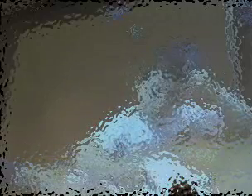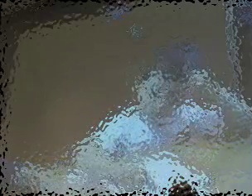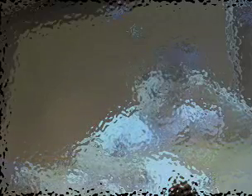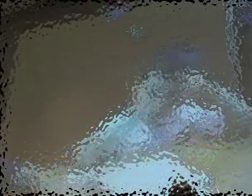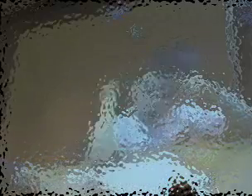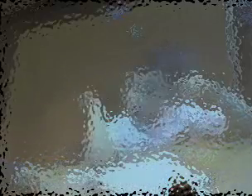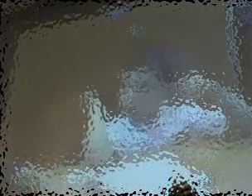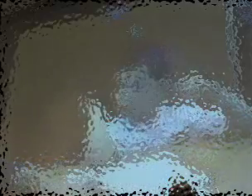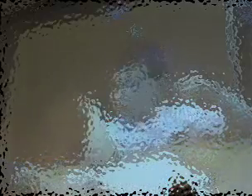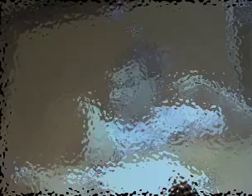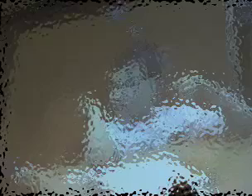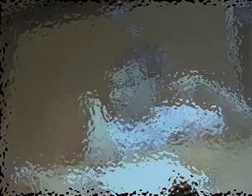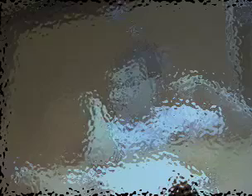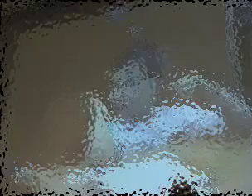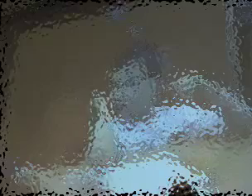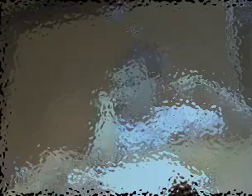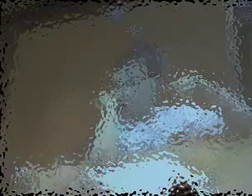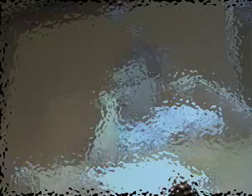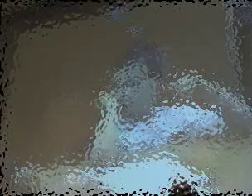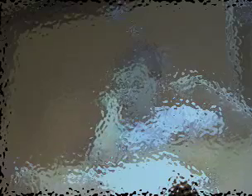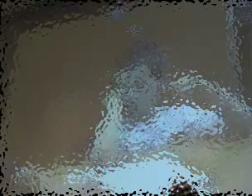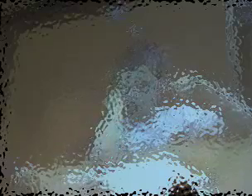I don't know what this one means. Won't?